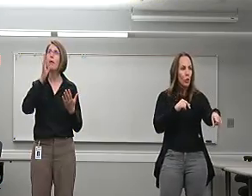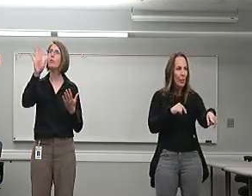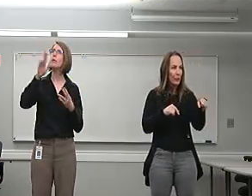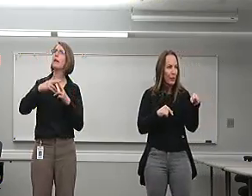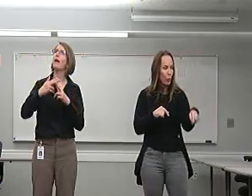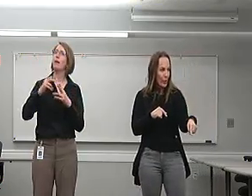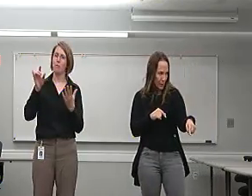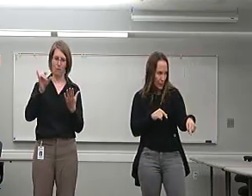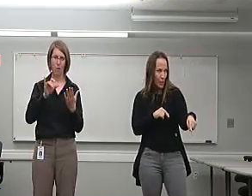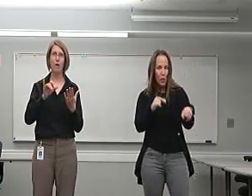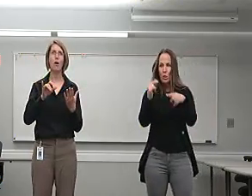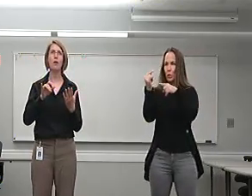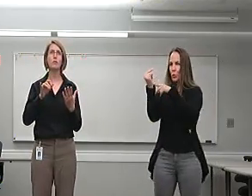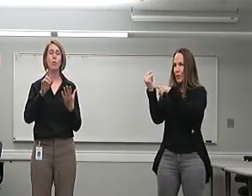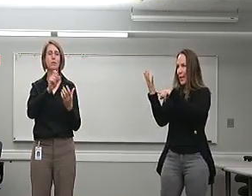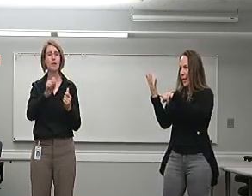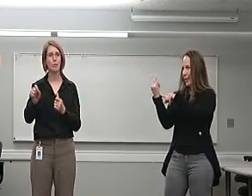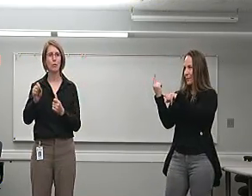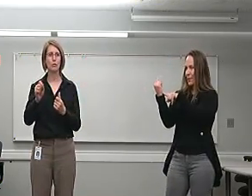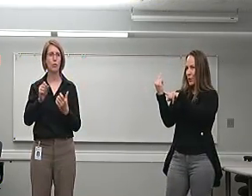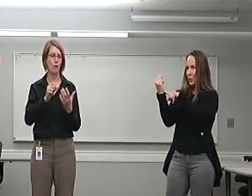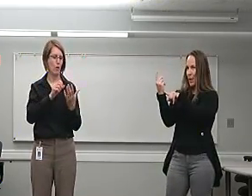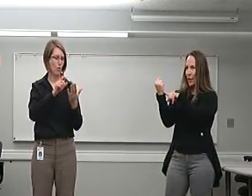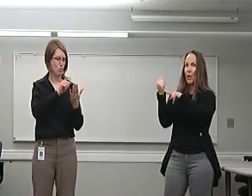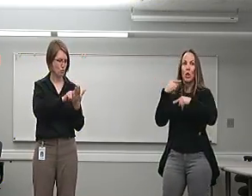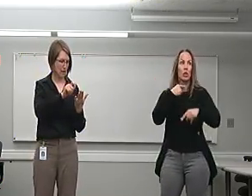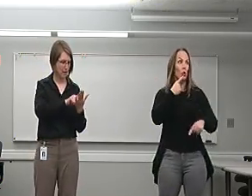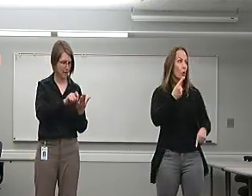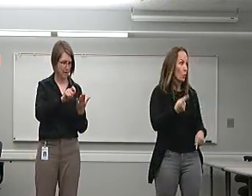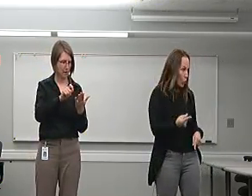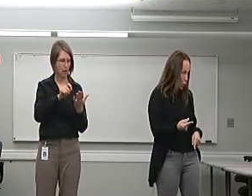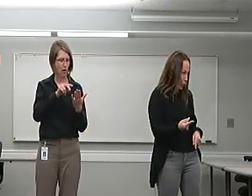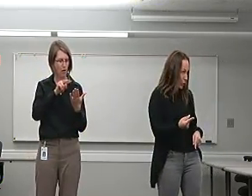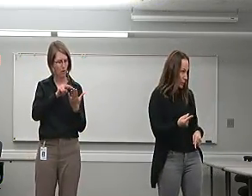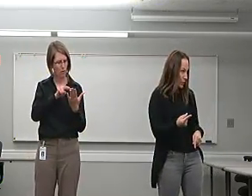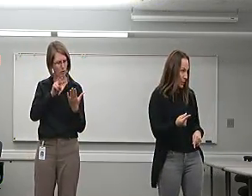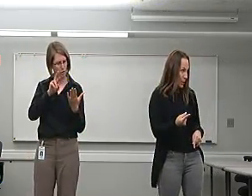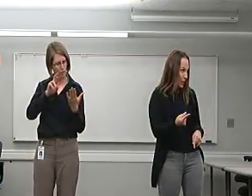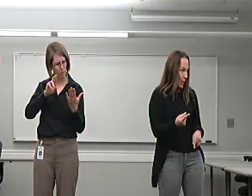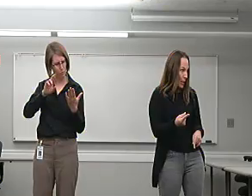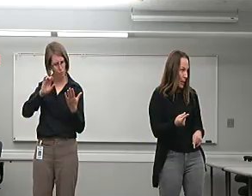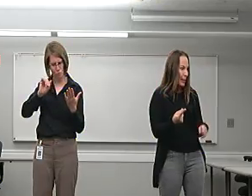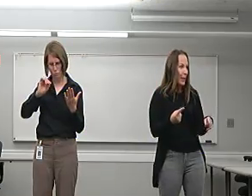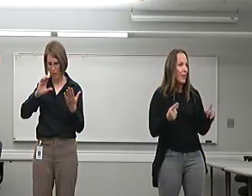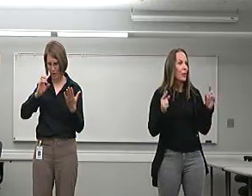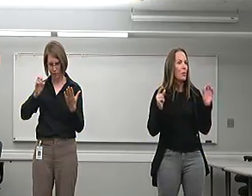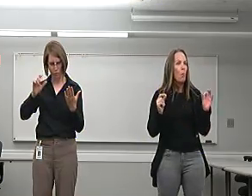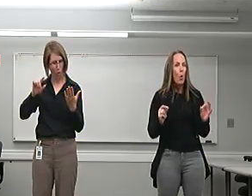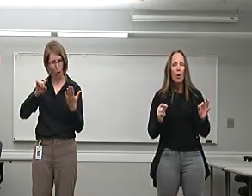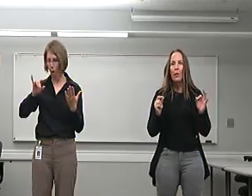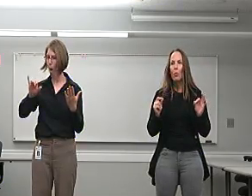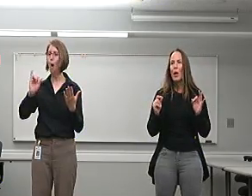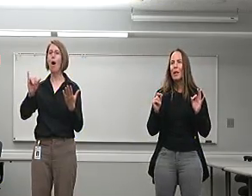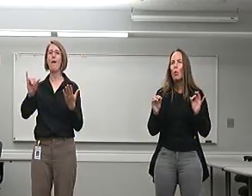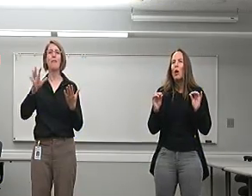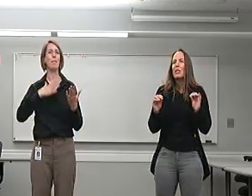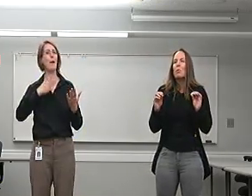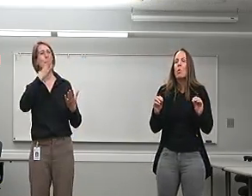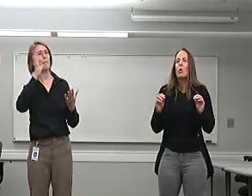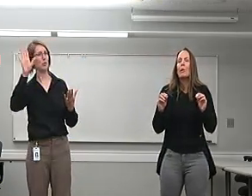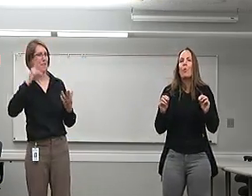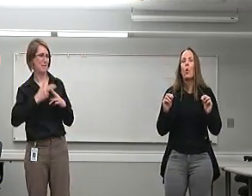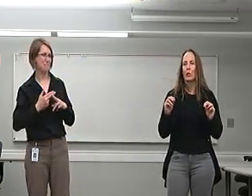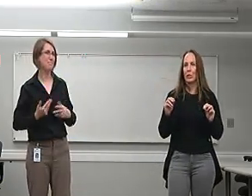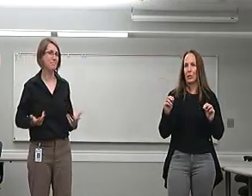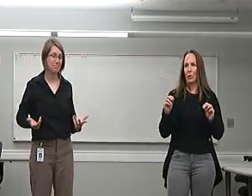written to the hand, finger spelling, to the word. Again, there's more, what's more important,